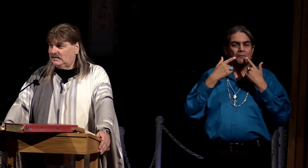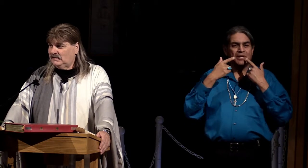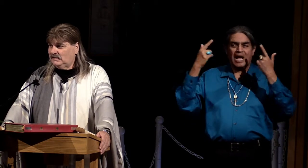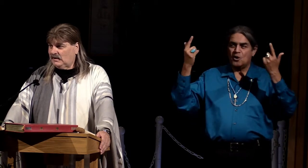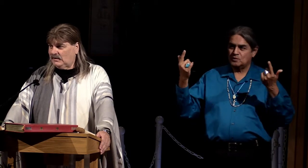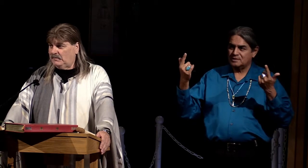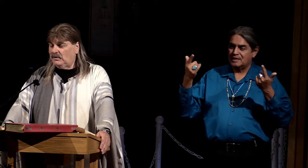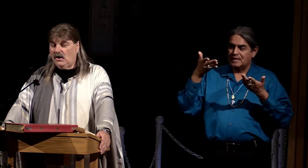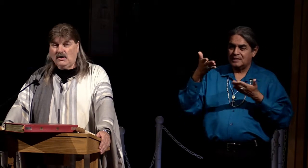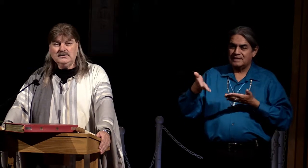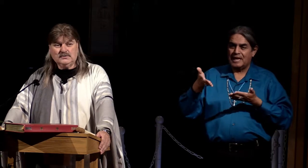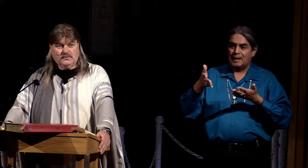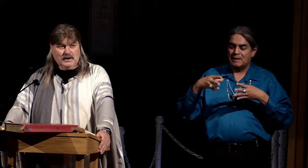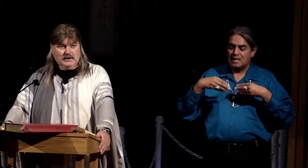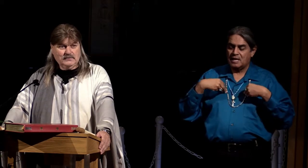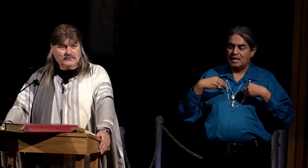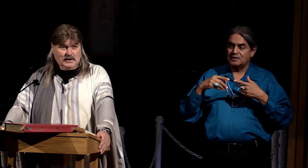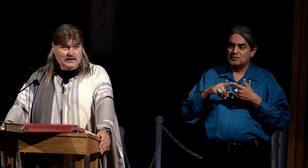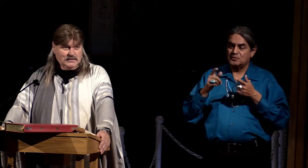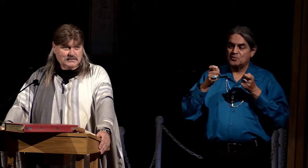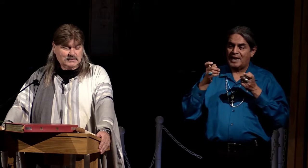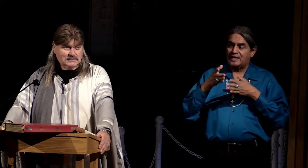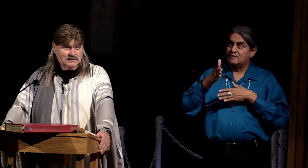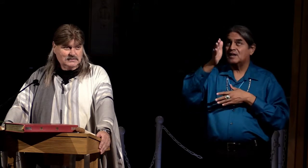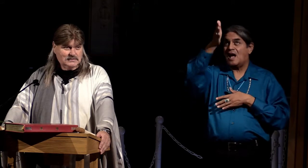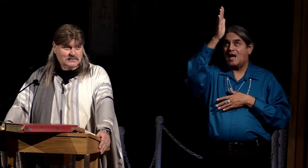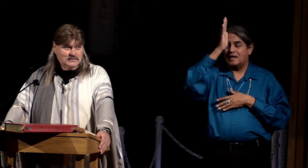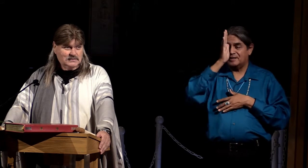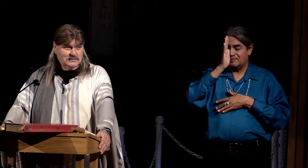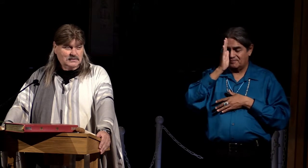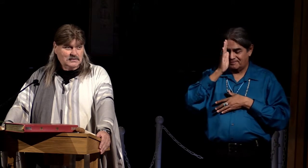pronounce that they belong to the reign of God.